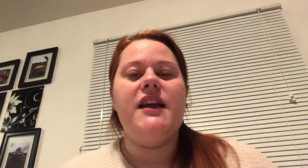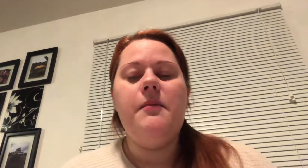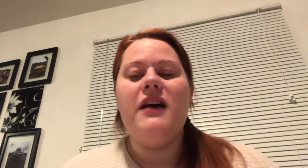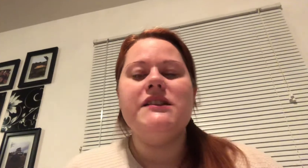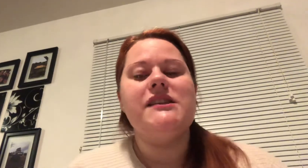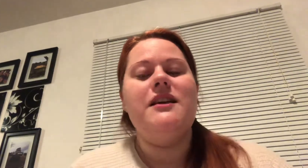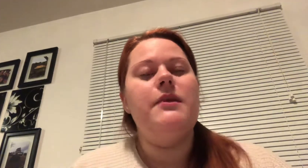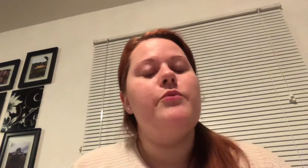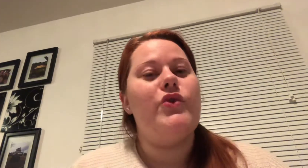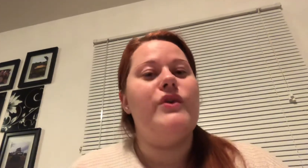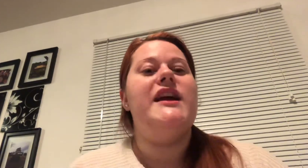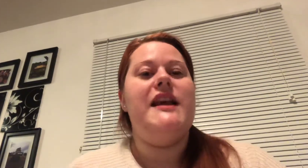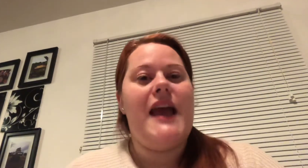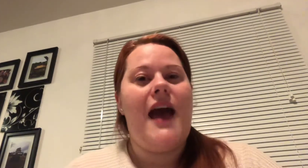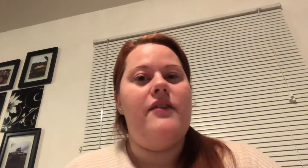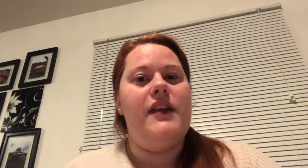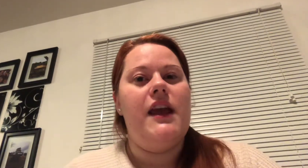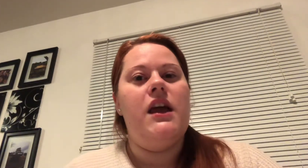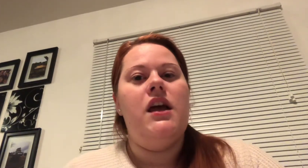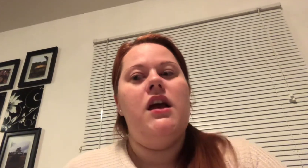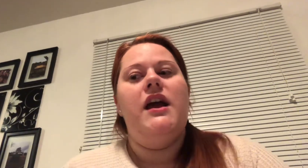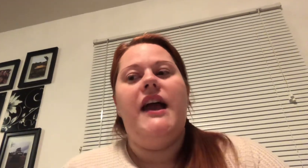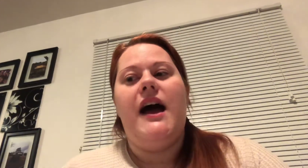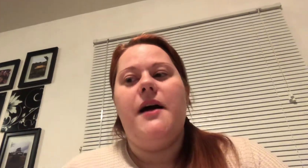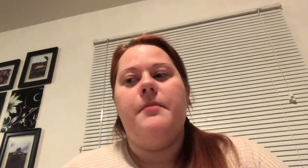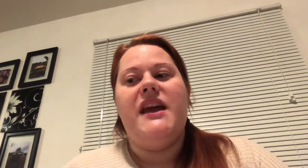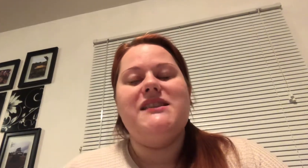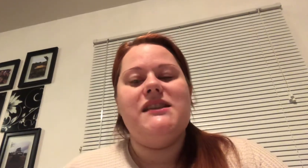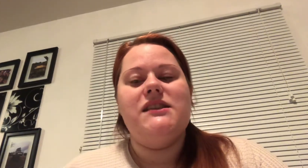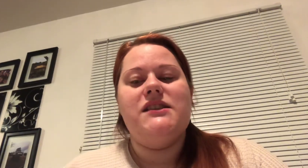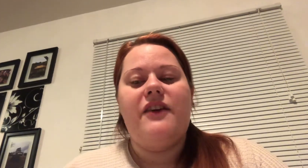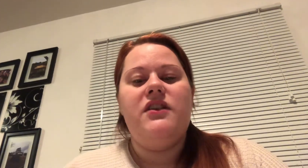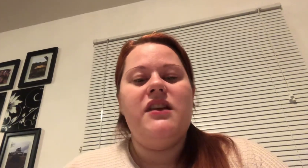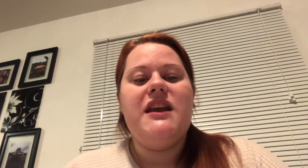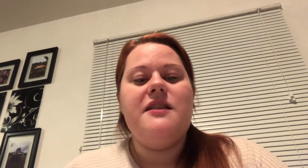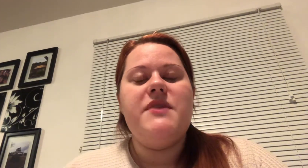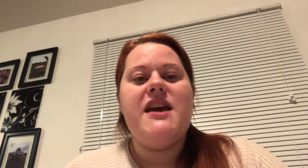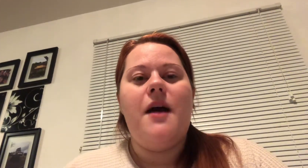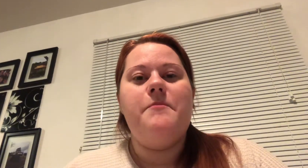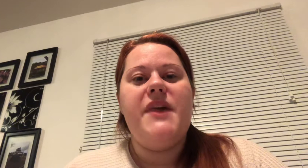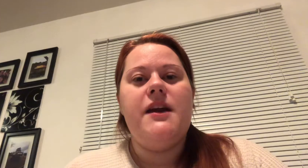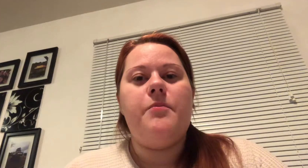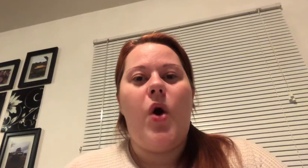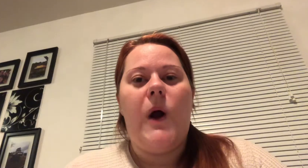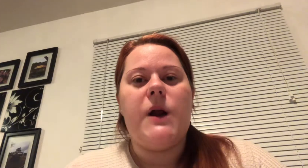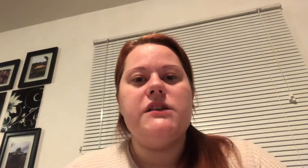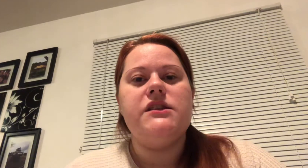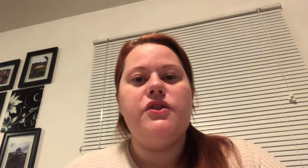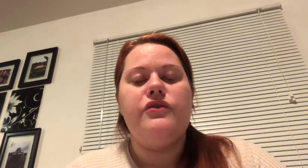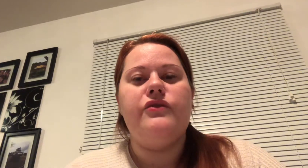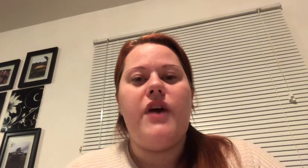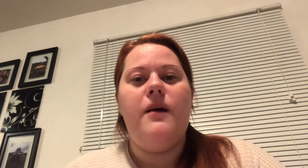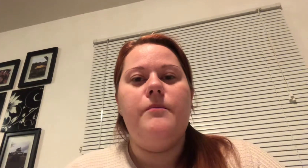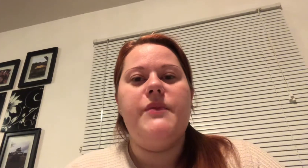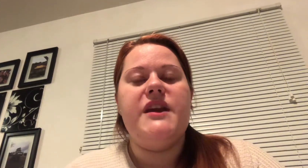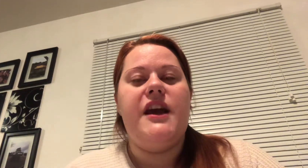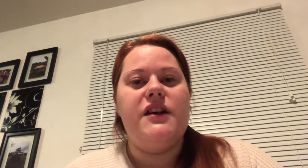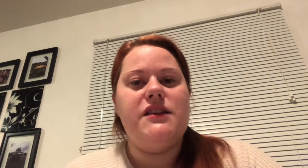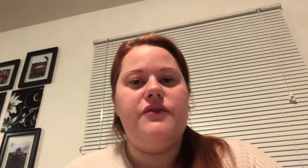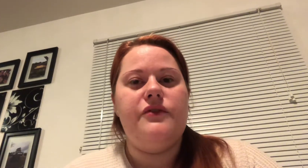about is going to be pretty heavy. It's definitely going to be a big part from the narrative of